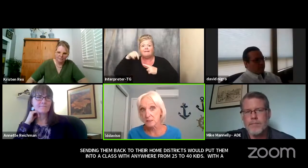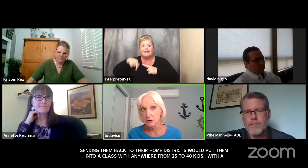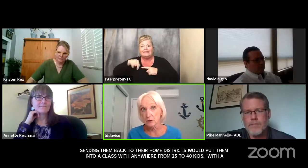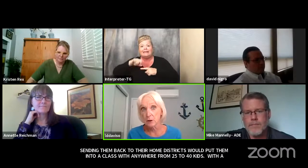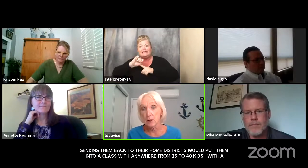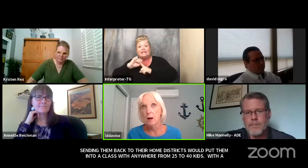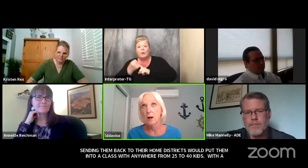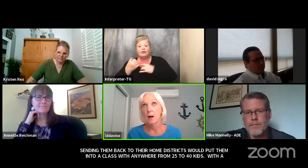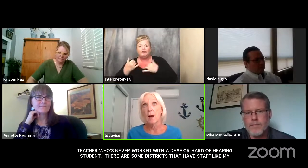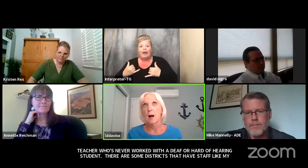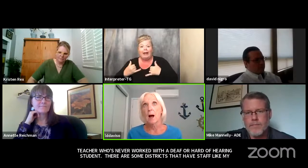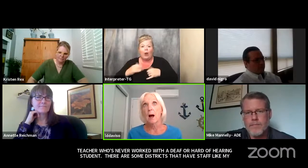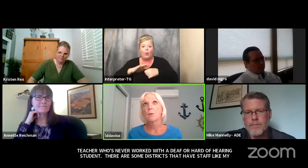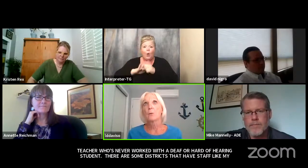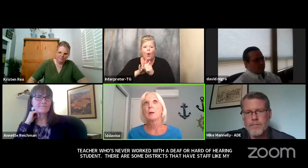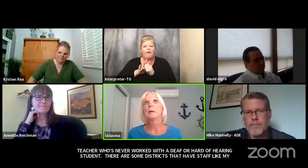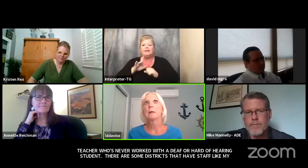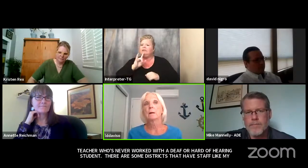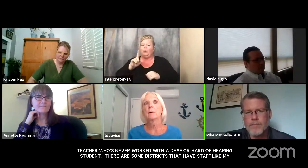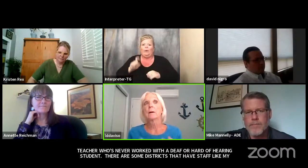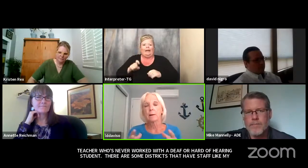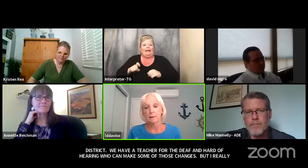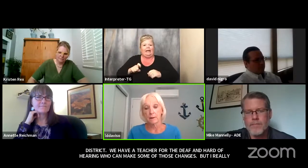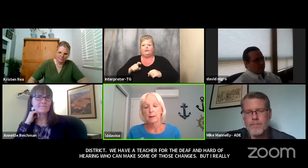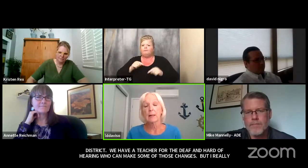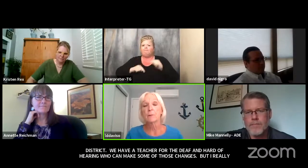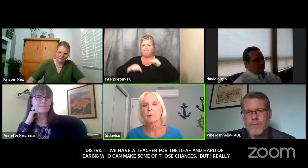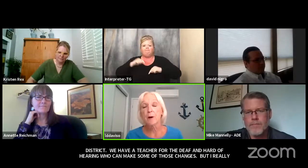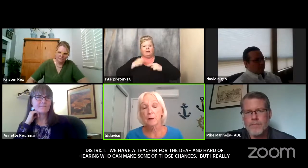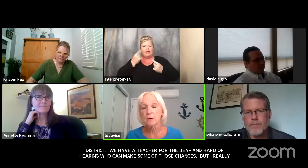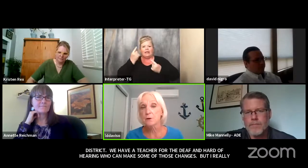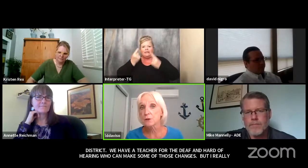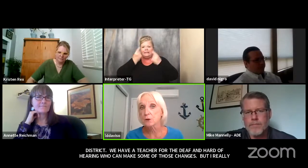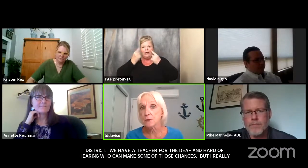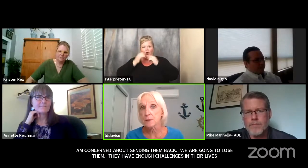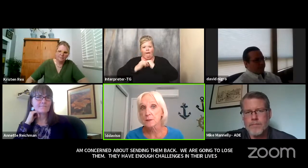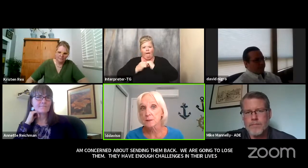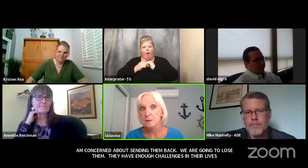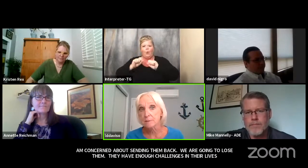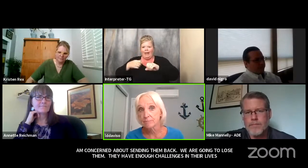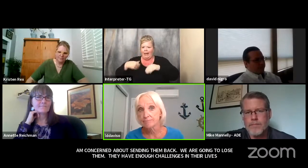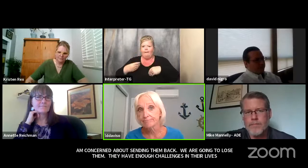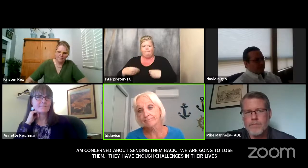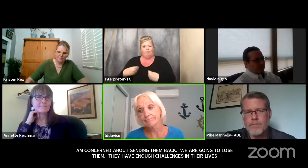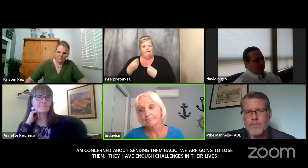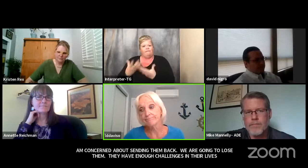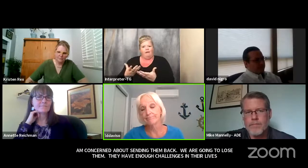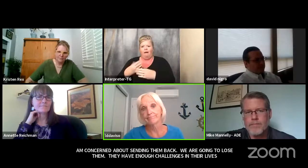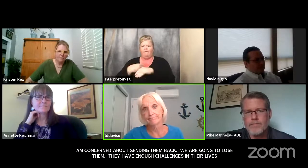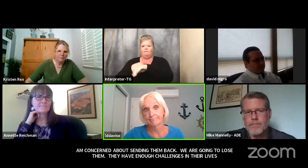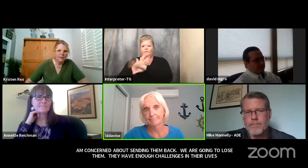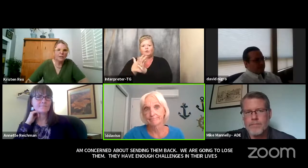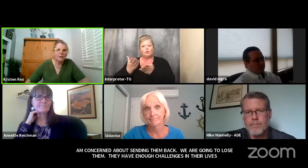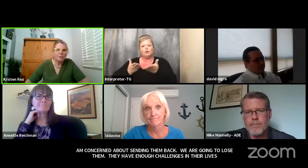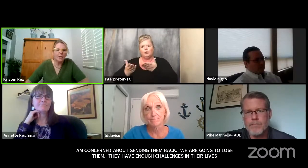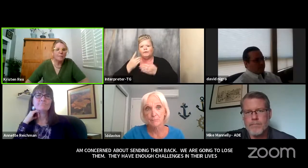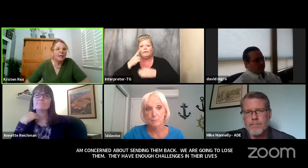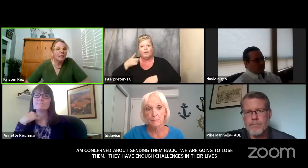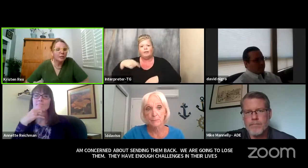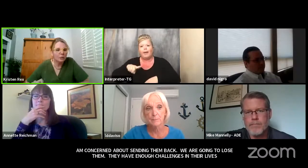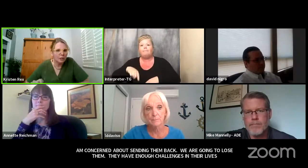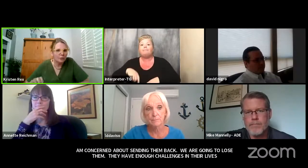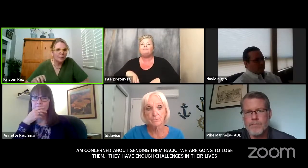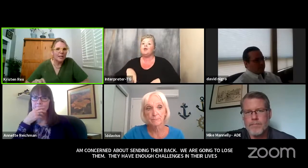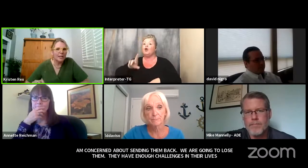to consider how we can provide those services. Thank you. I'm